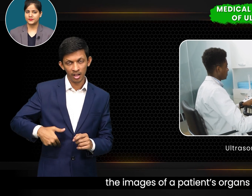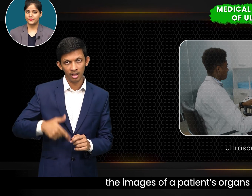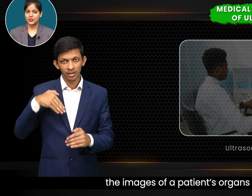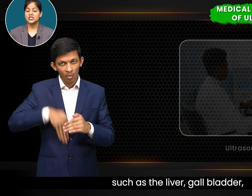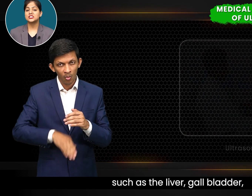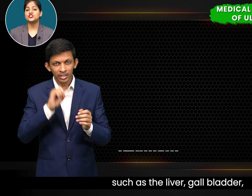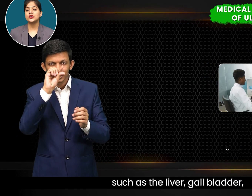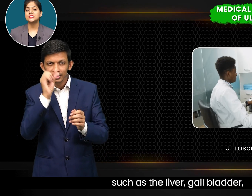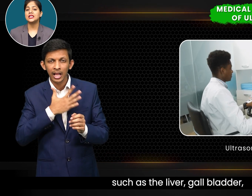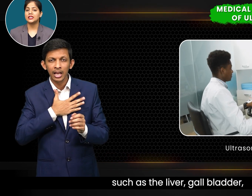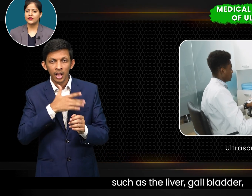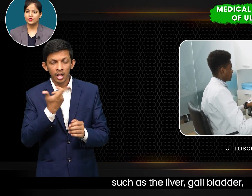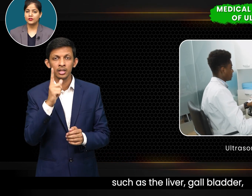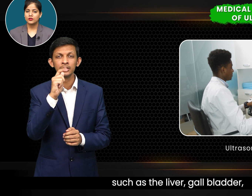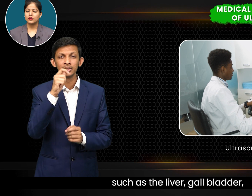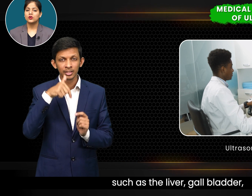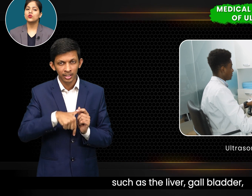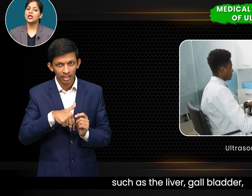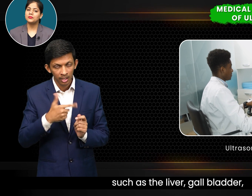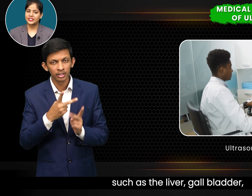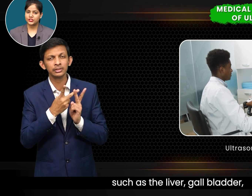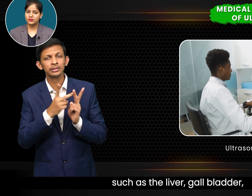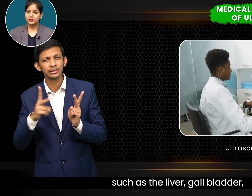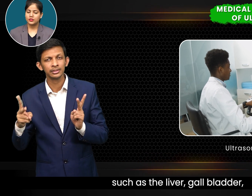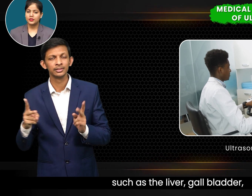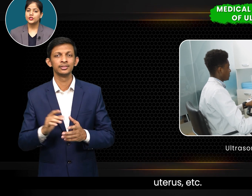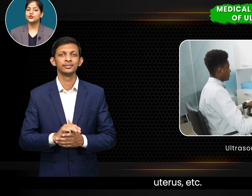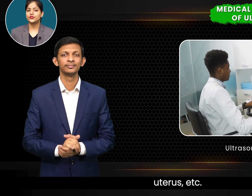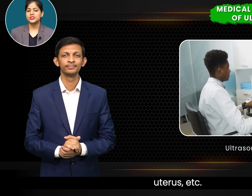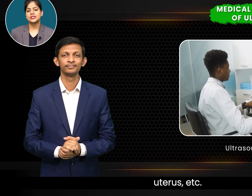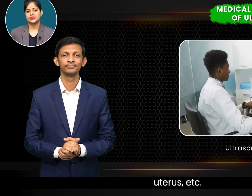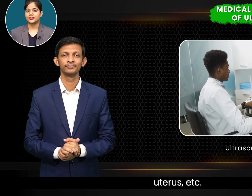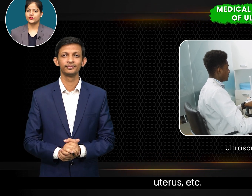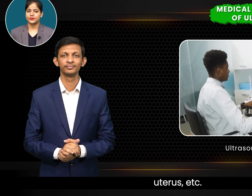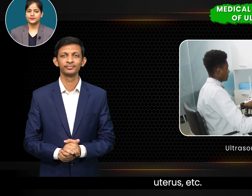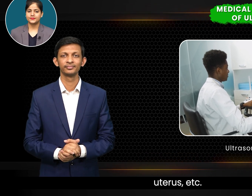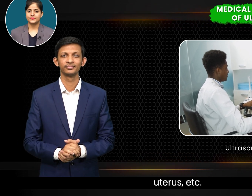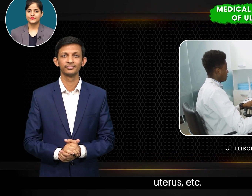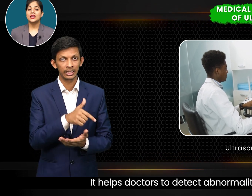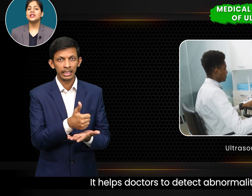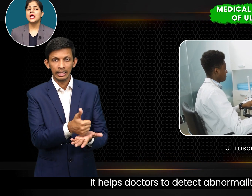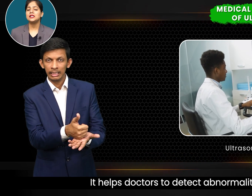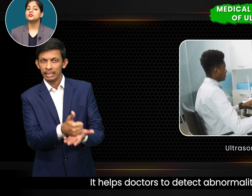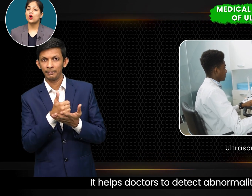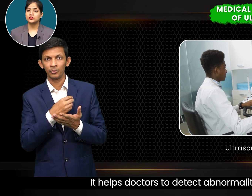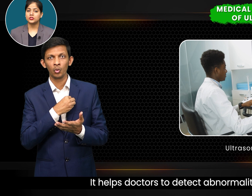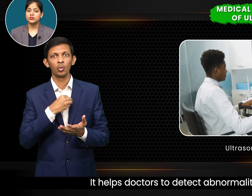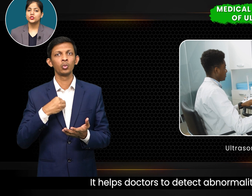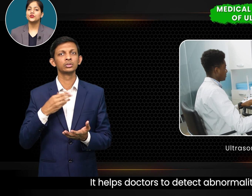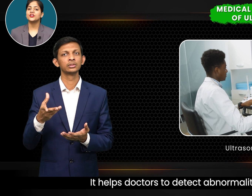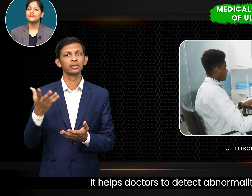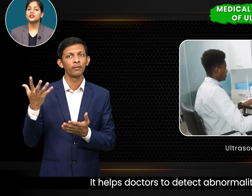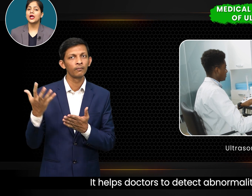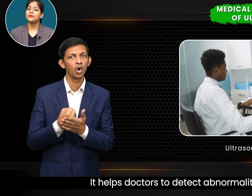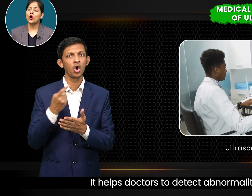organs such as the liver, gallbladder, uterus, etc. It helps doctor